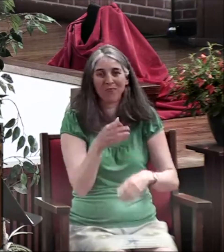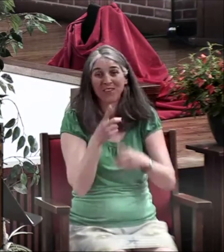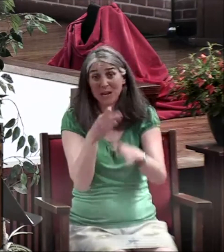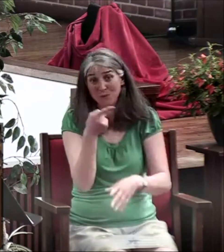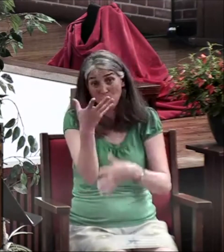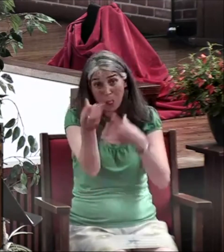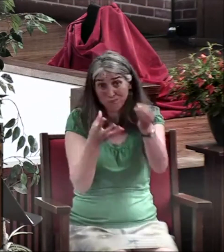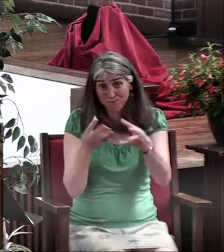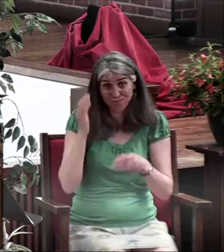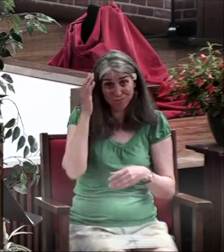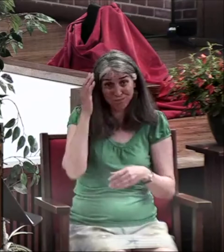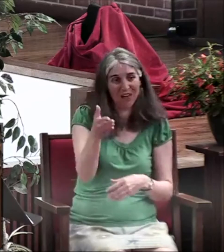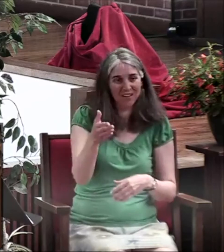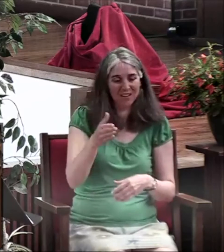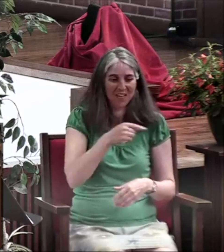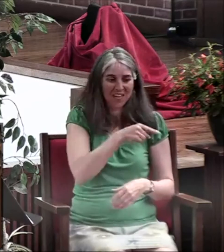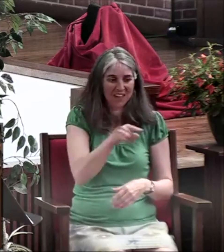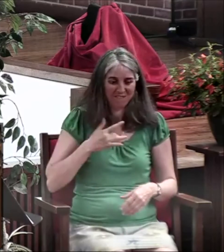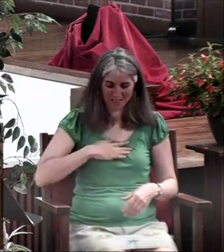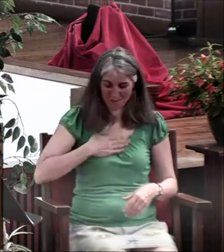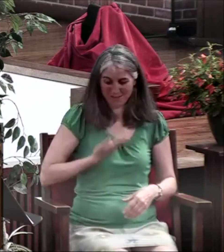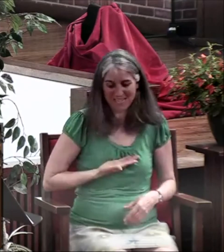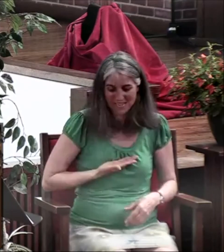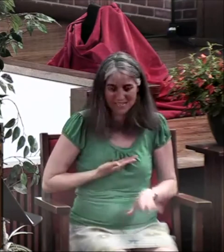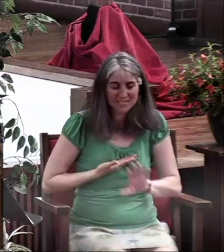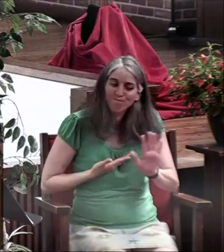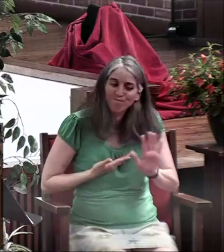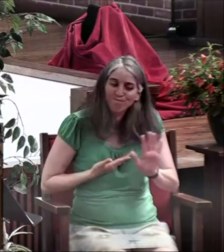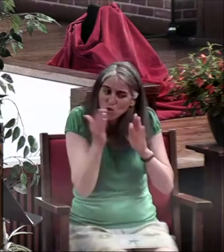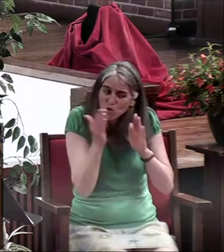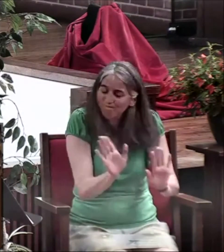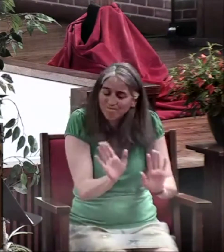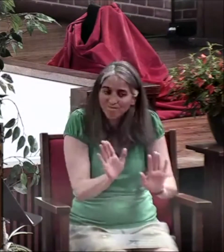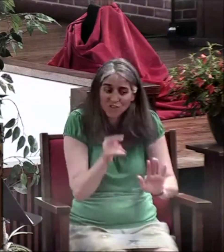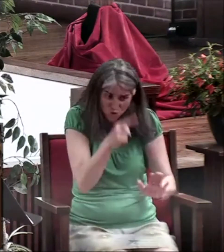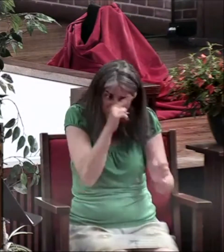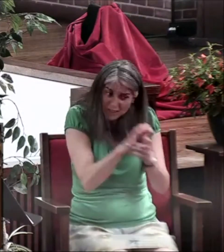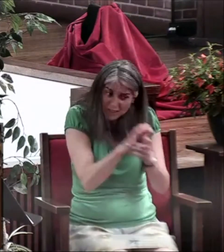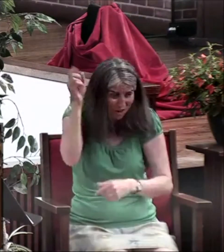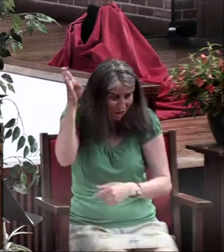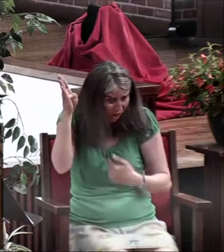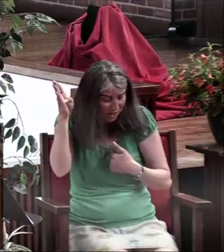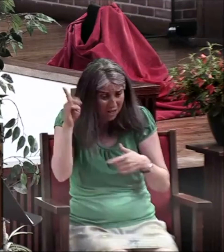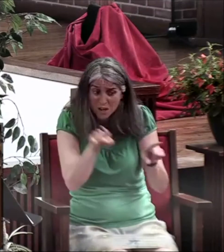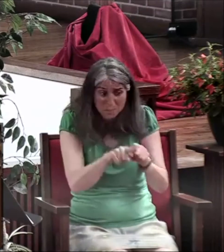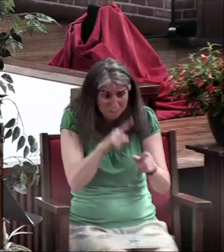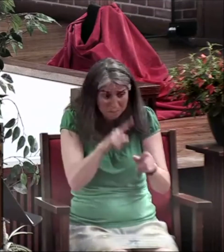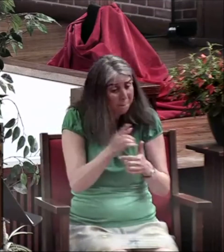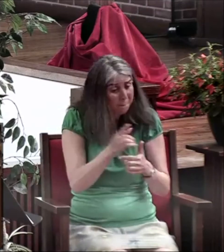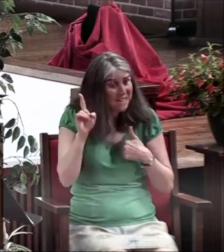they're upset, and he looks into their eyes and says, "Don't let your hearts be troubled. You believe in God, also believe in